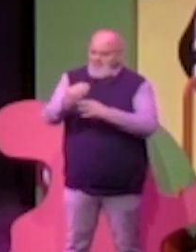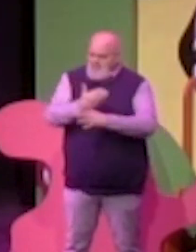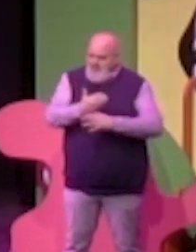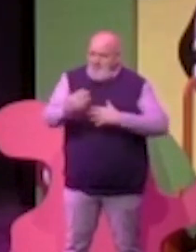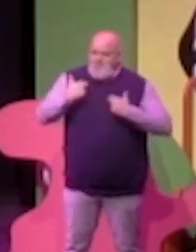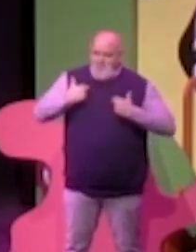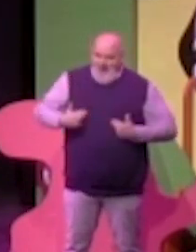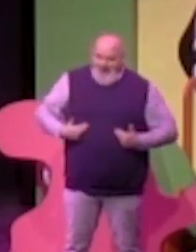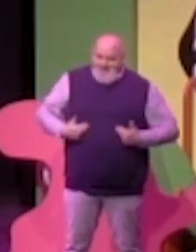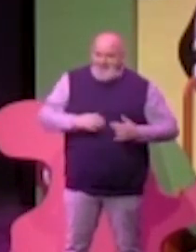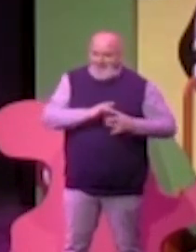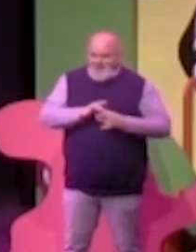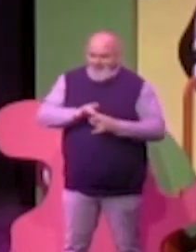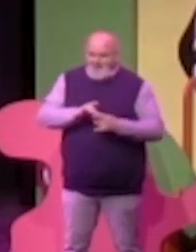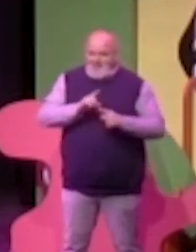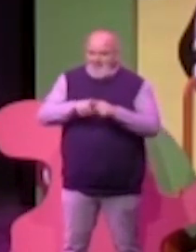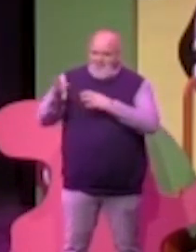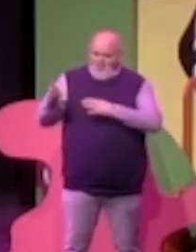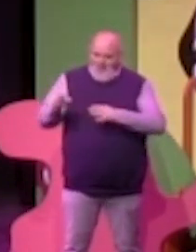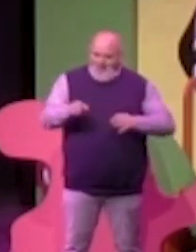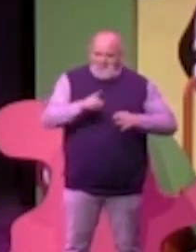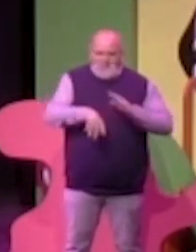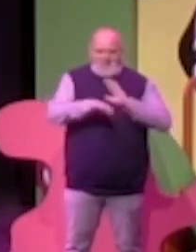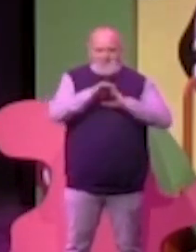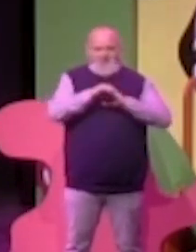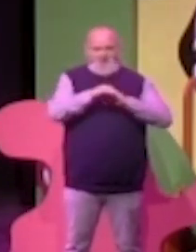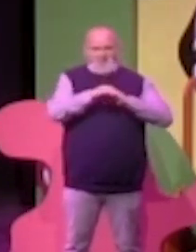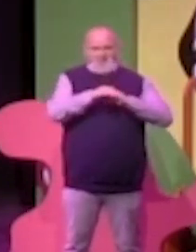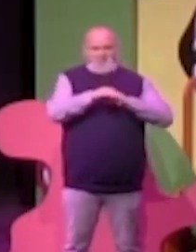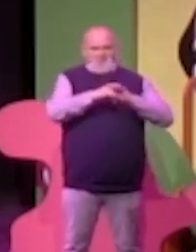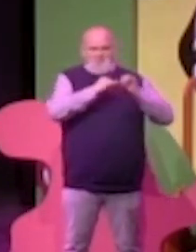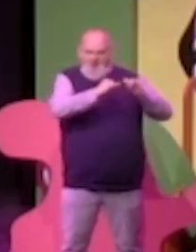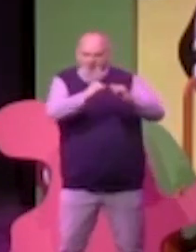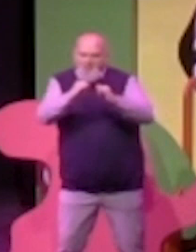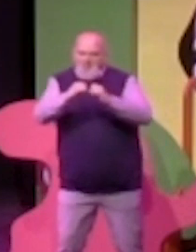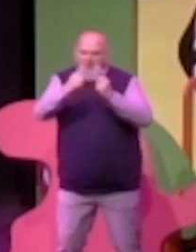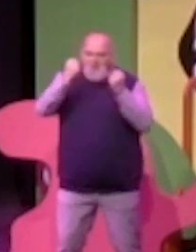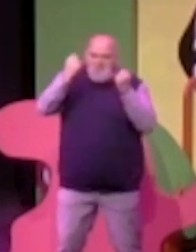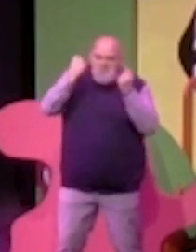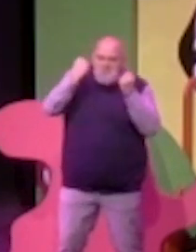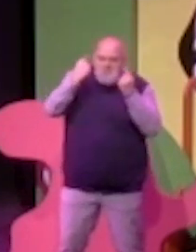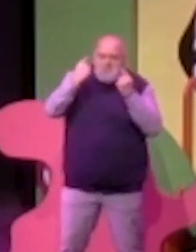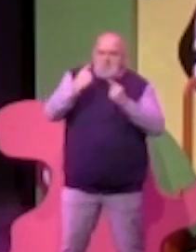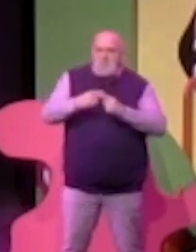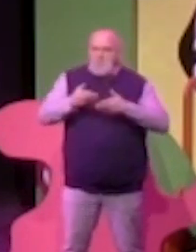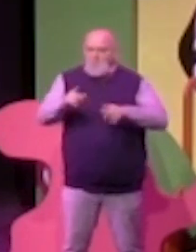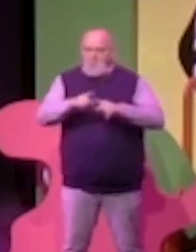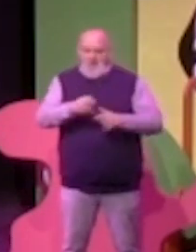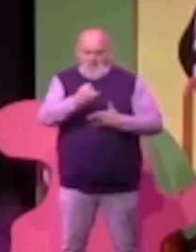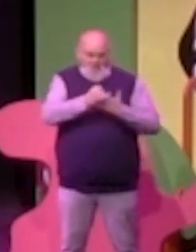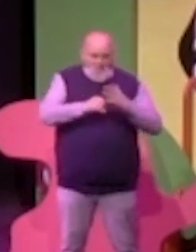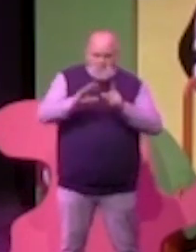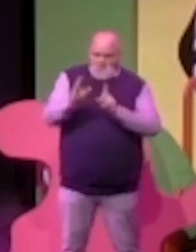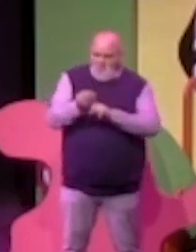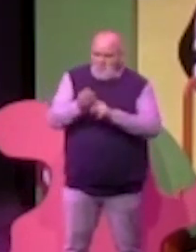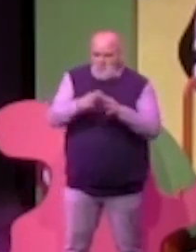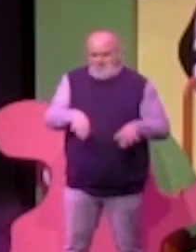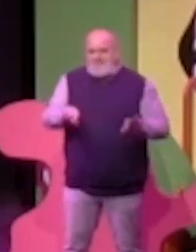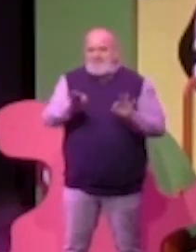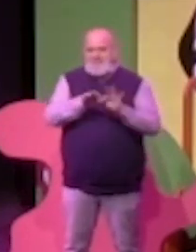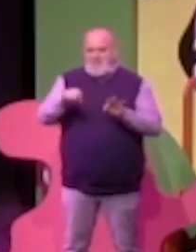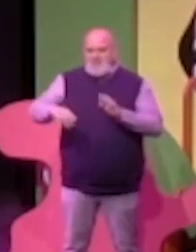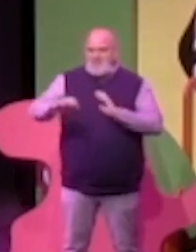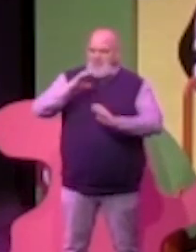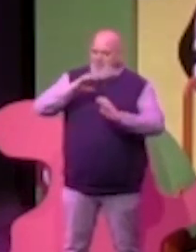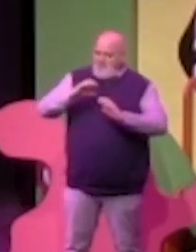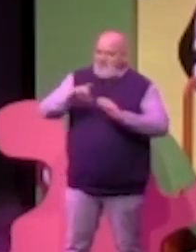humanity, ways that we can find common ground, ways that arts and culture is relevant, actually essential to this conversation about